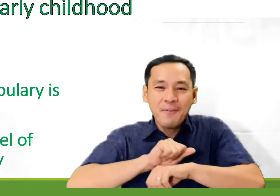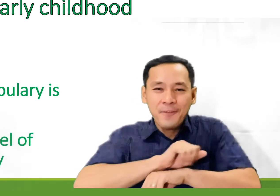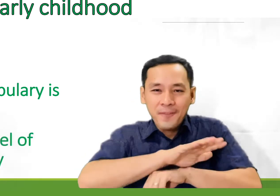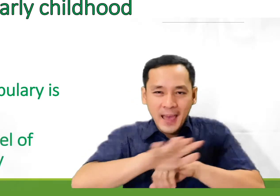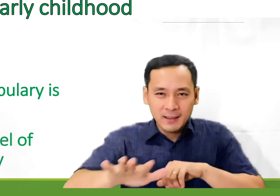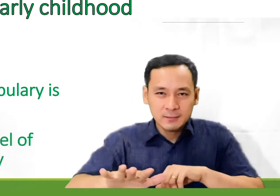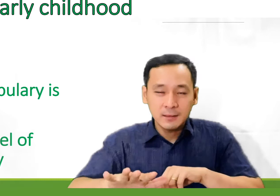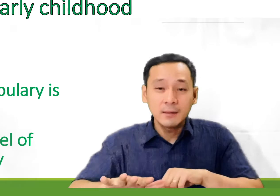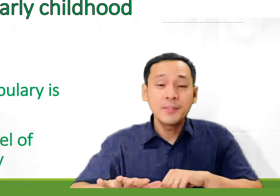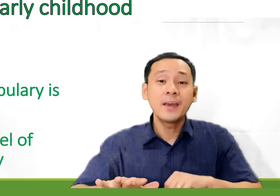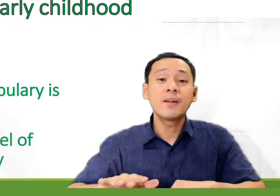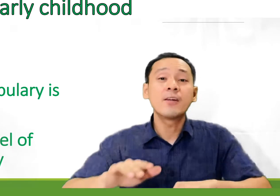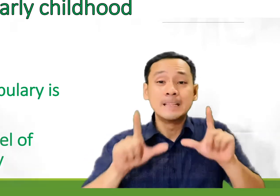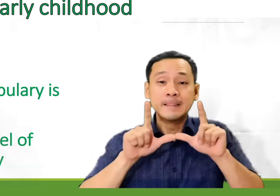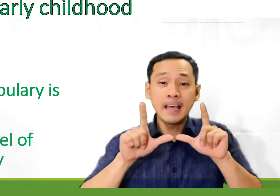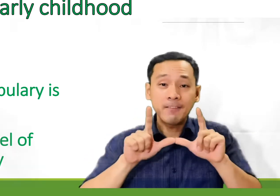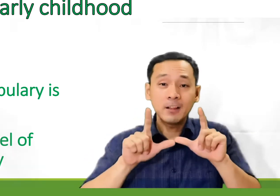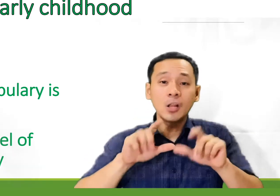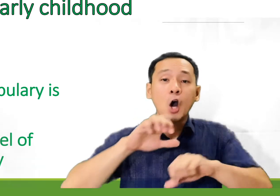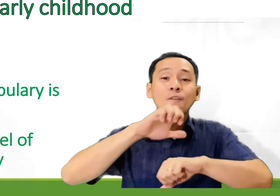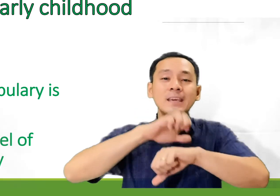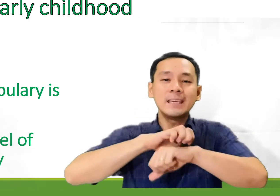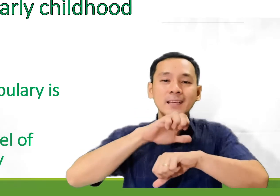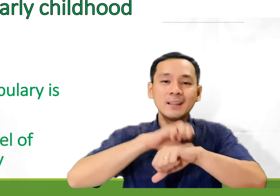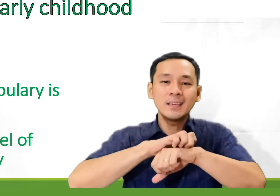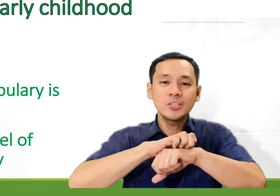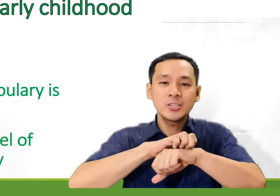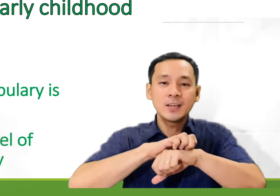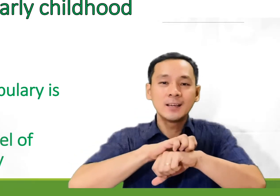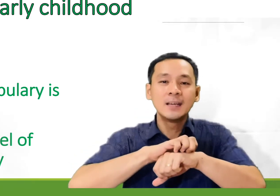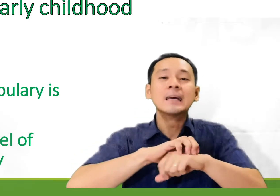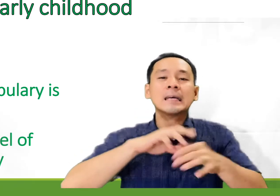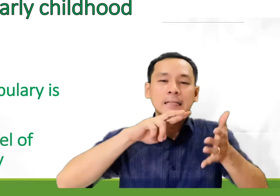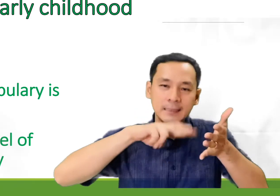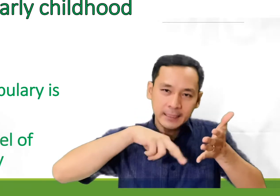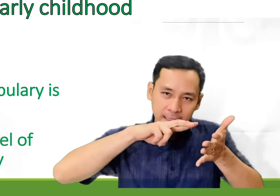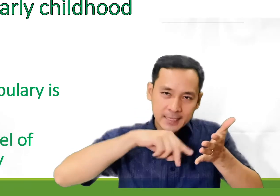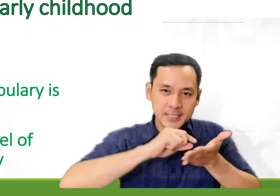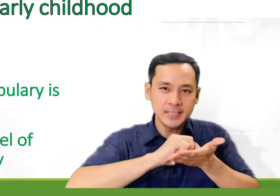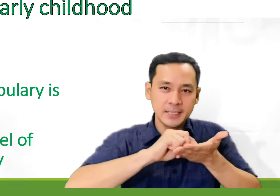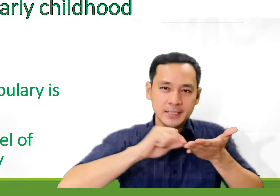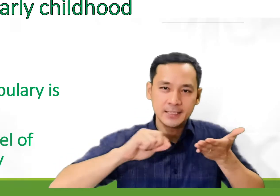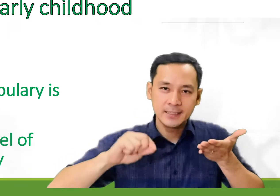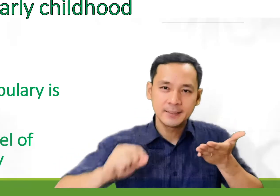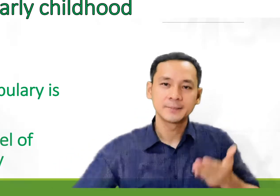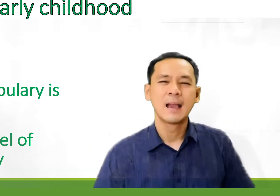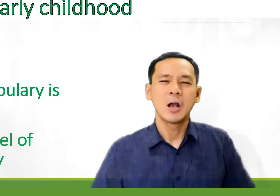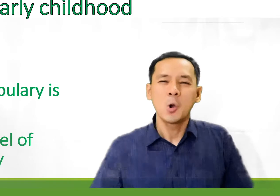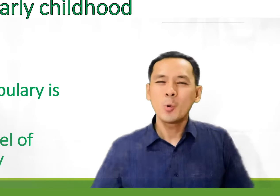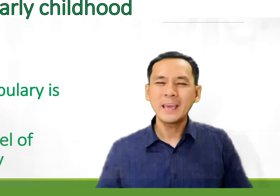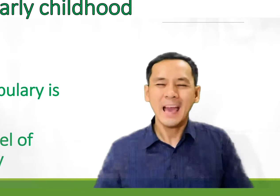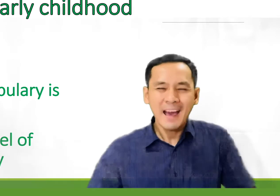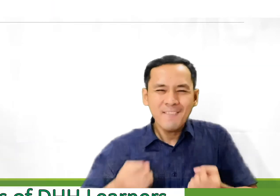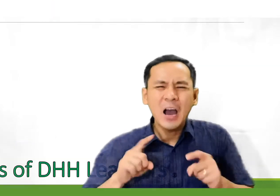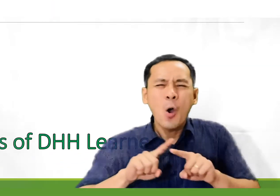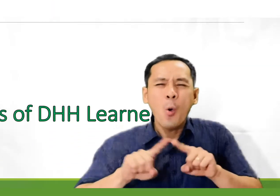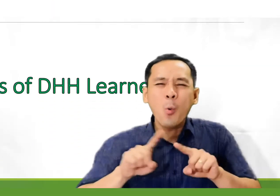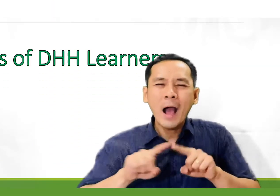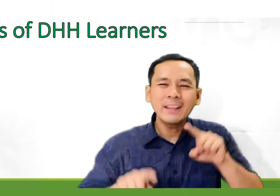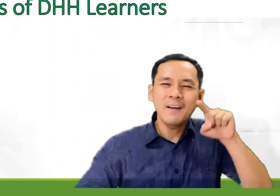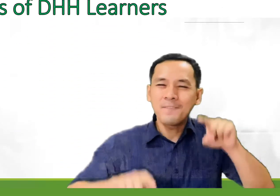may affect their level of English literacy. We